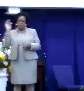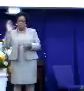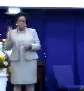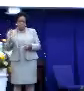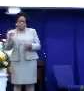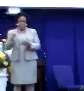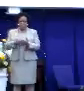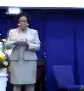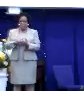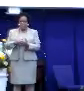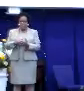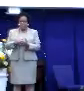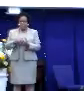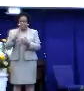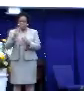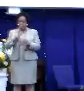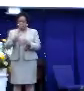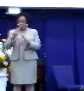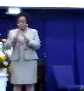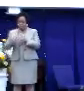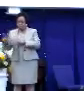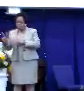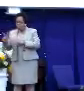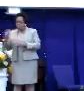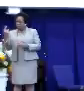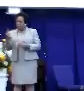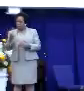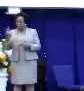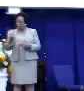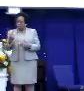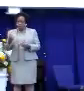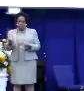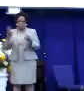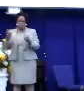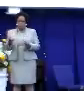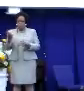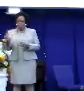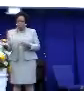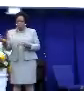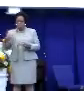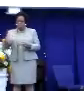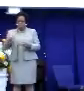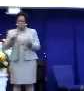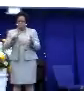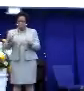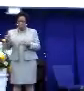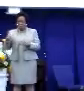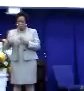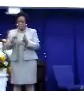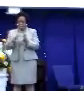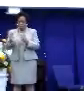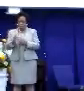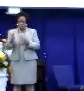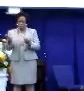another aspect of it. Amen. Because it's only, you know, it's so many things that we can look at in the scripture